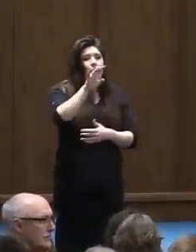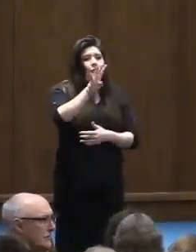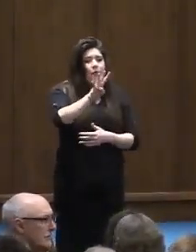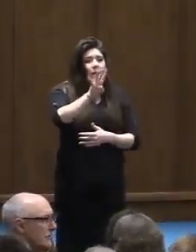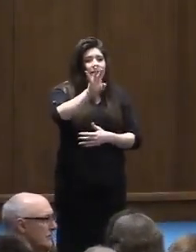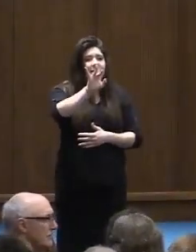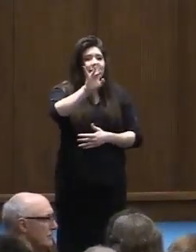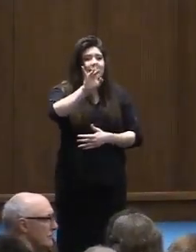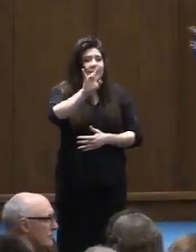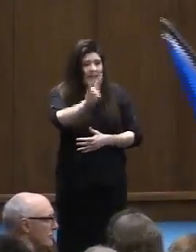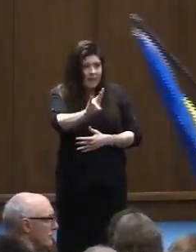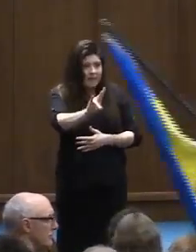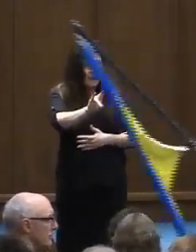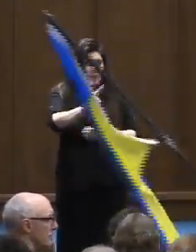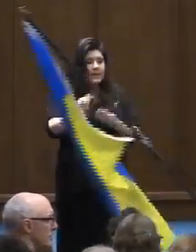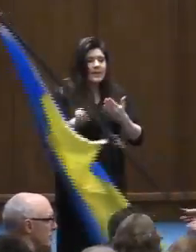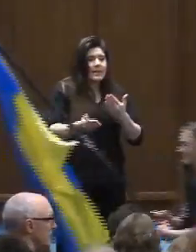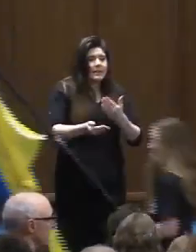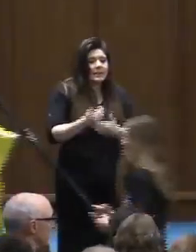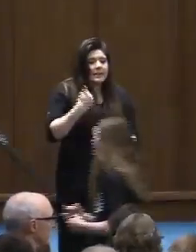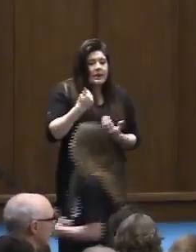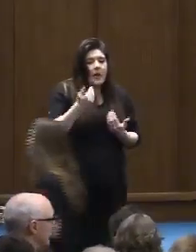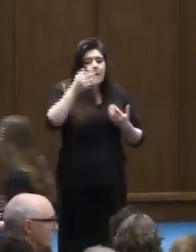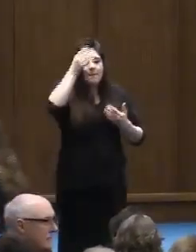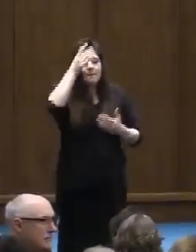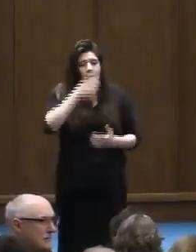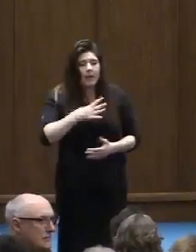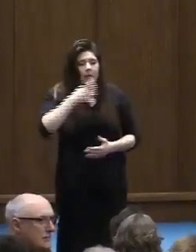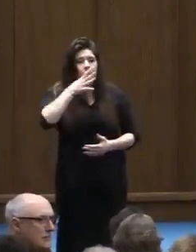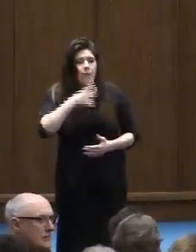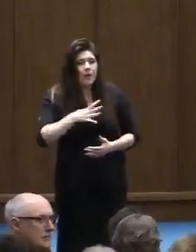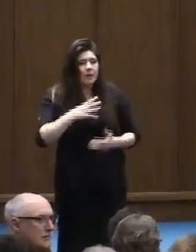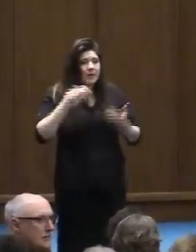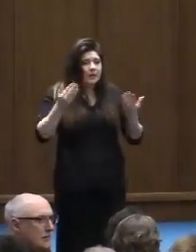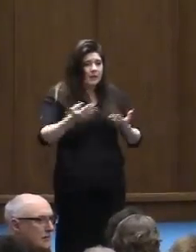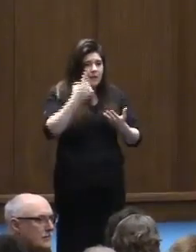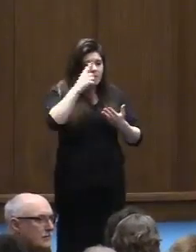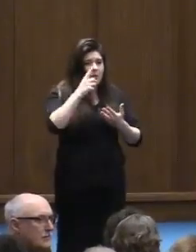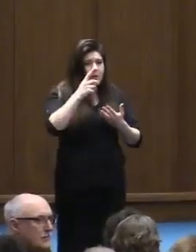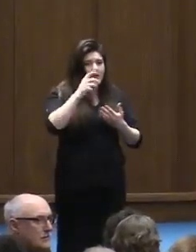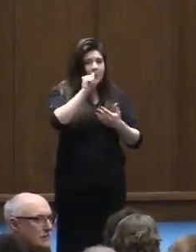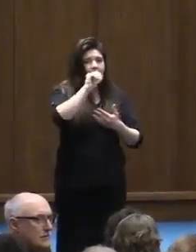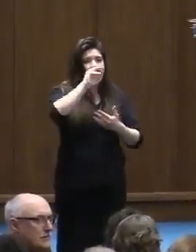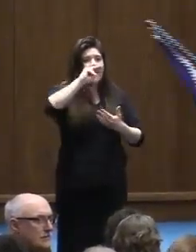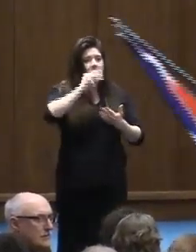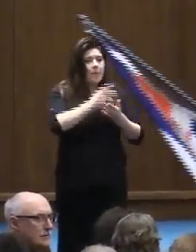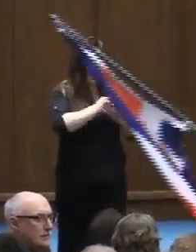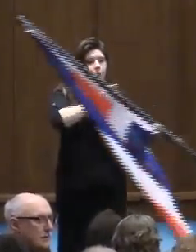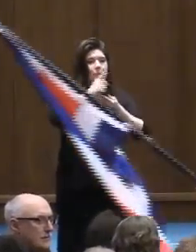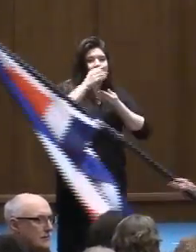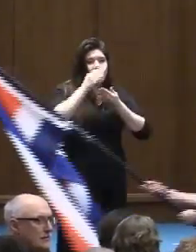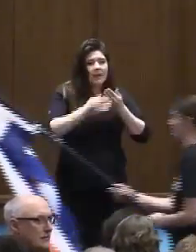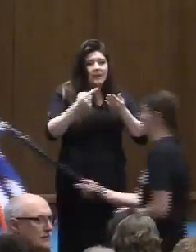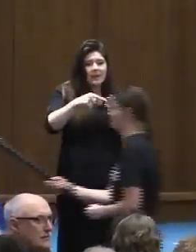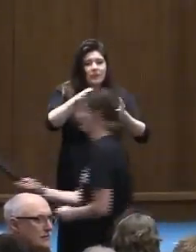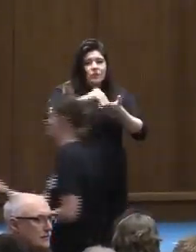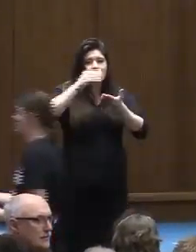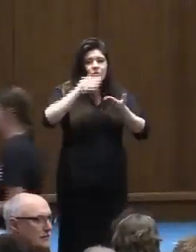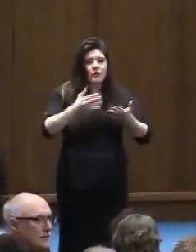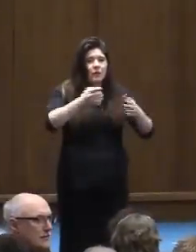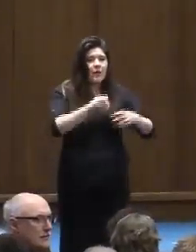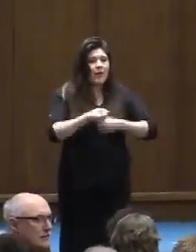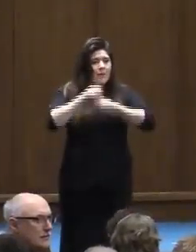47 young men and women who are here for our Camp Adventure weekend. These students that are coming in carrying